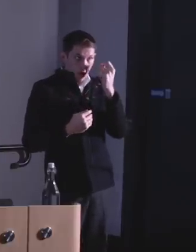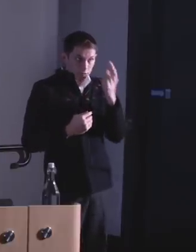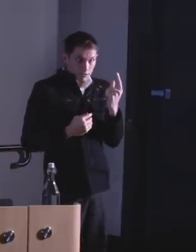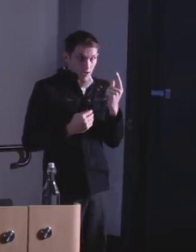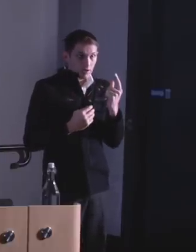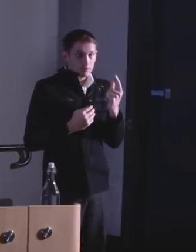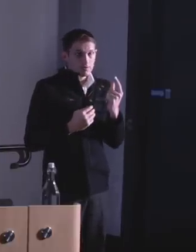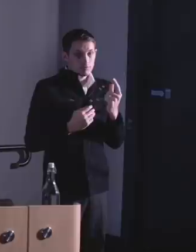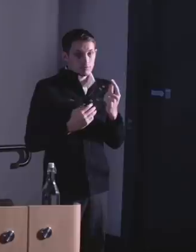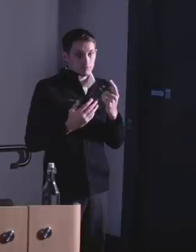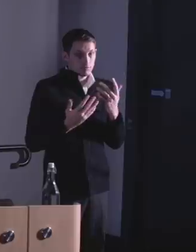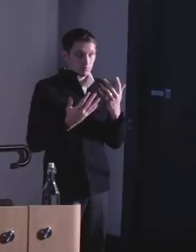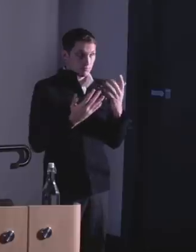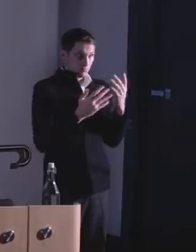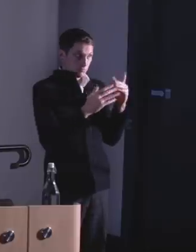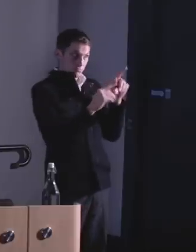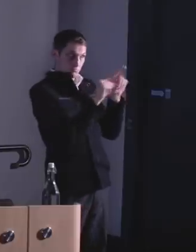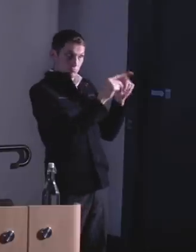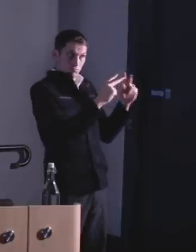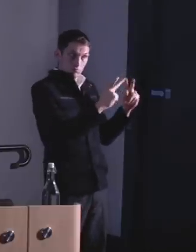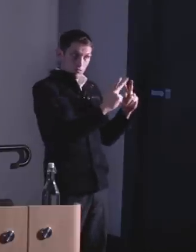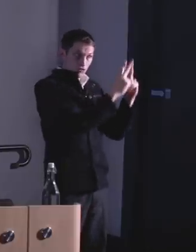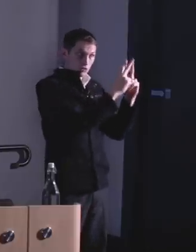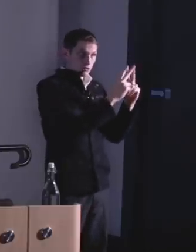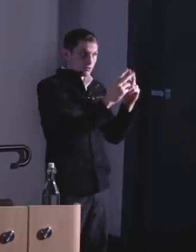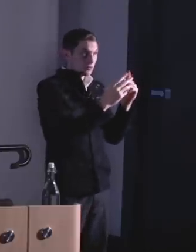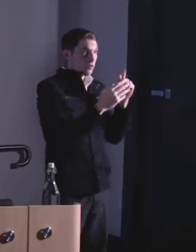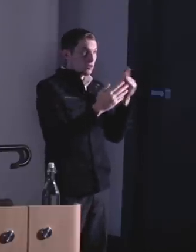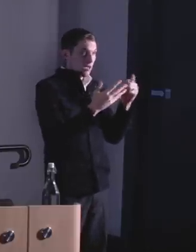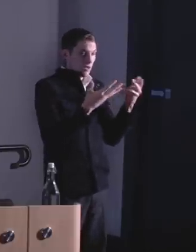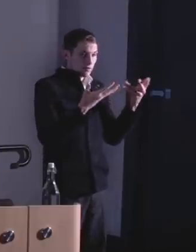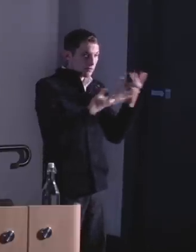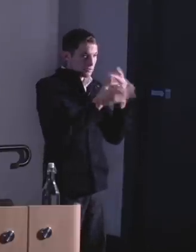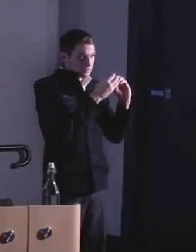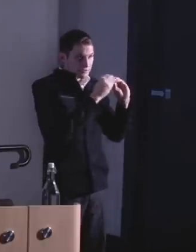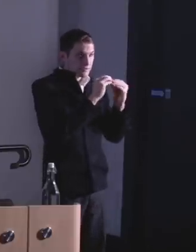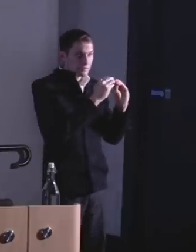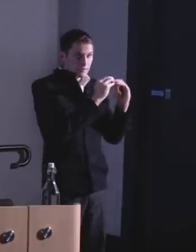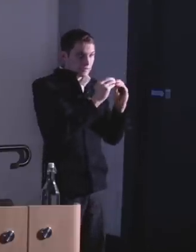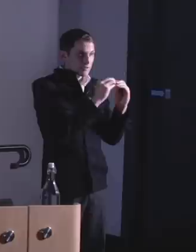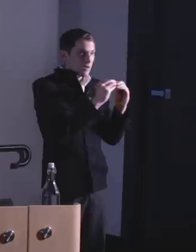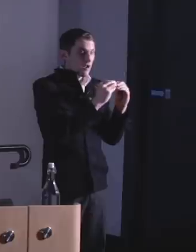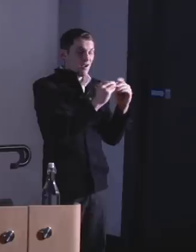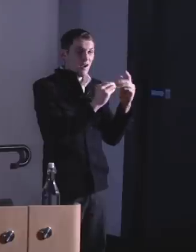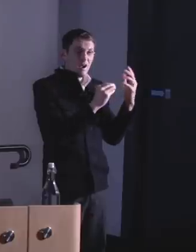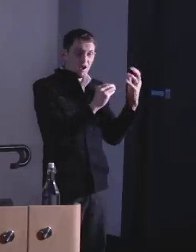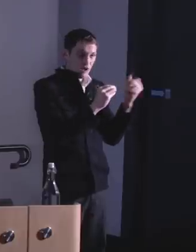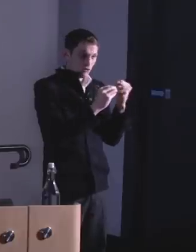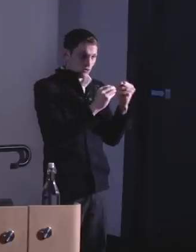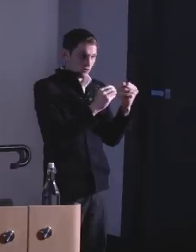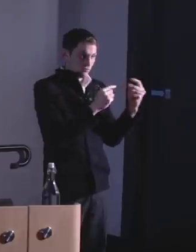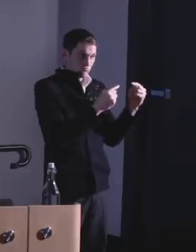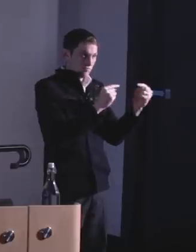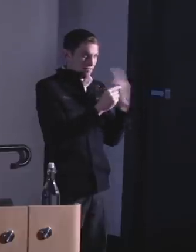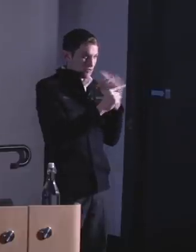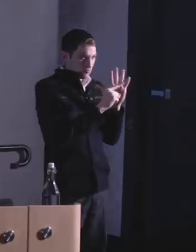even in Paris, it was down to the wire. They had to push everyone. And